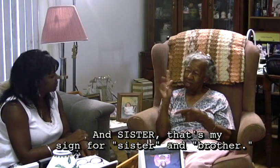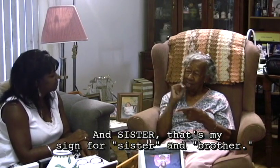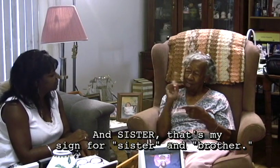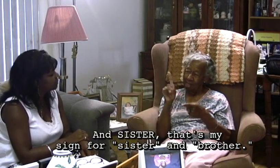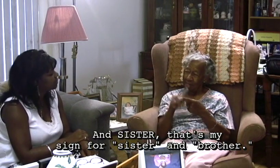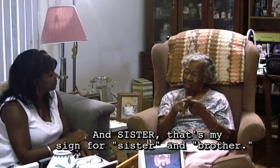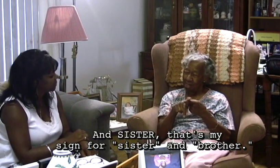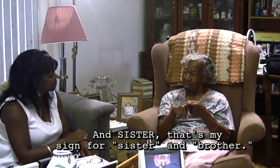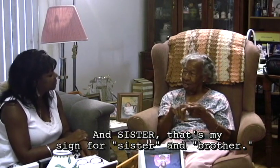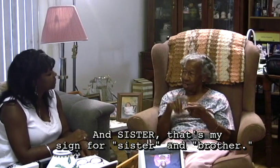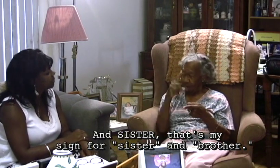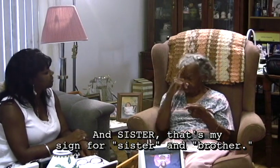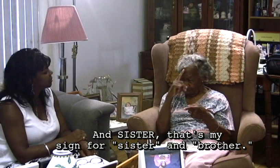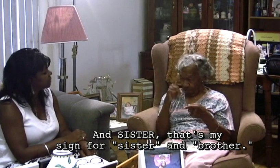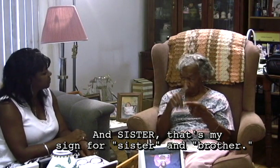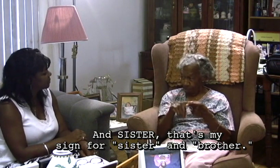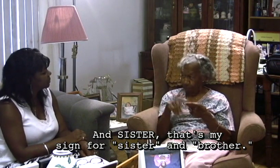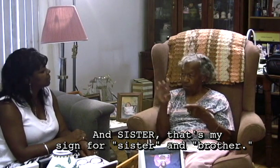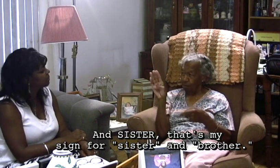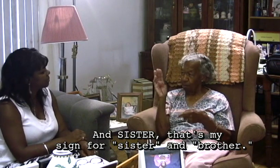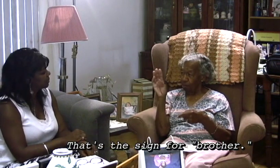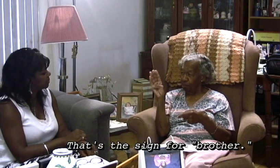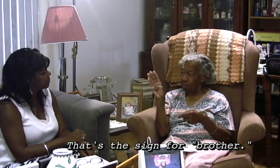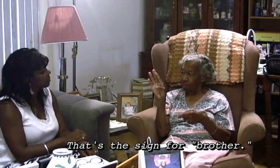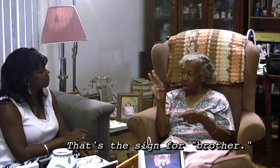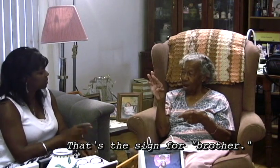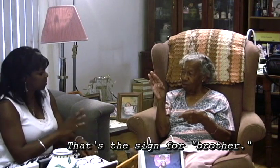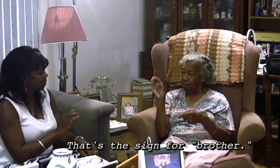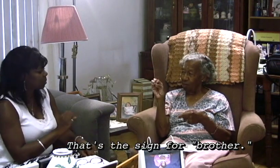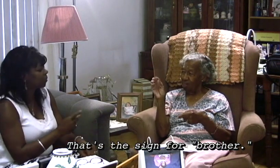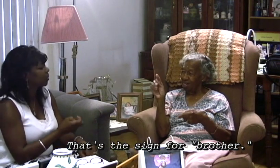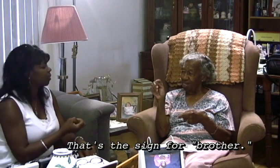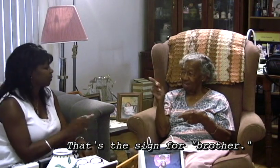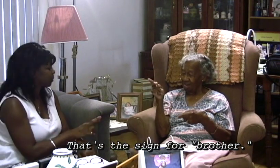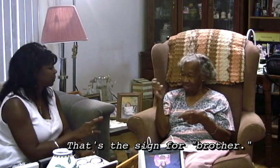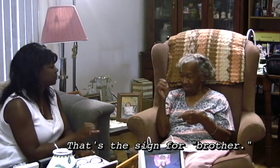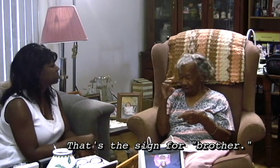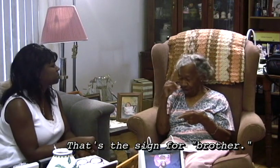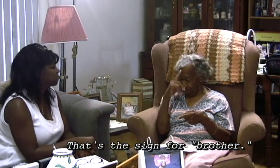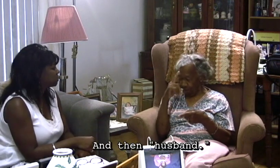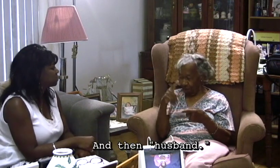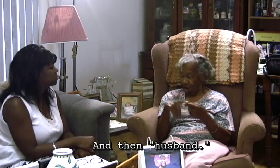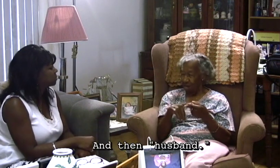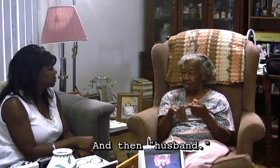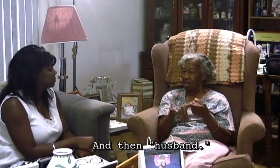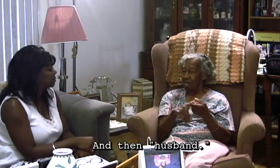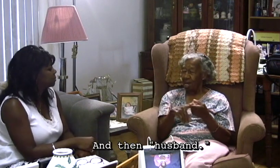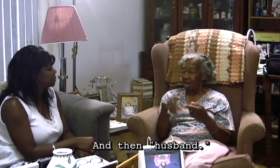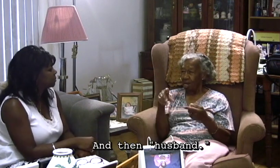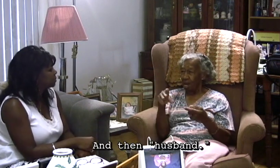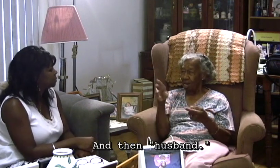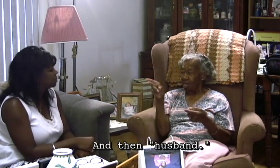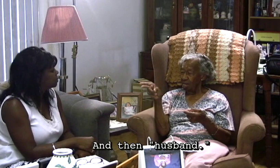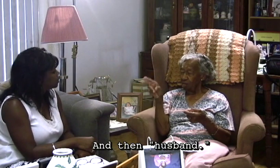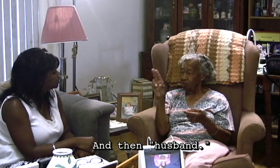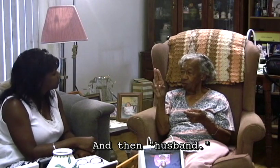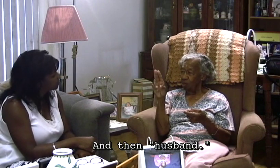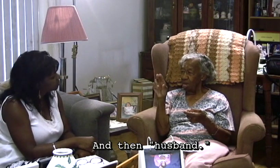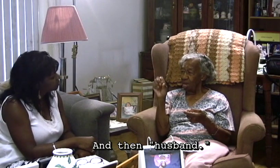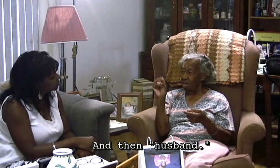That's my sign for sister and brother. Mm-hmm. That's the sign for brother. Mm-hmm. And then